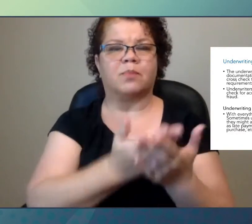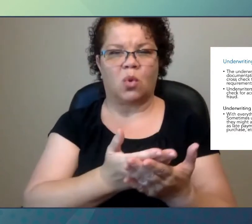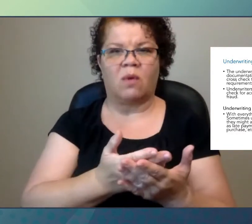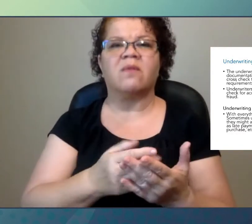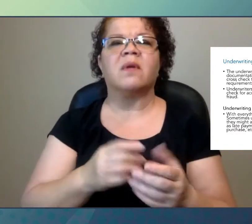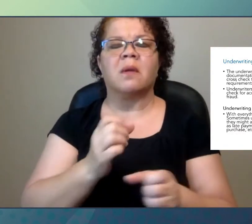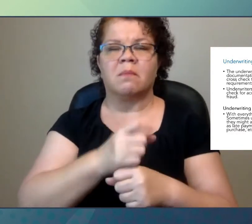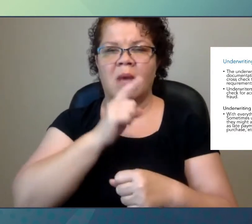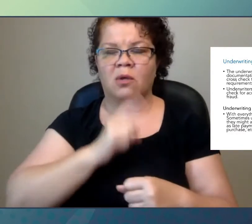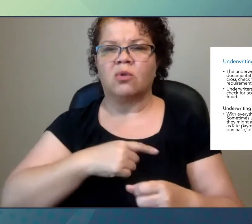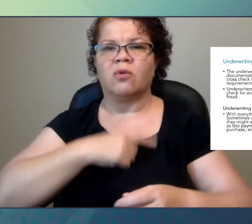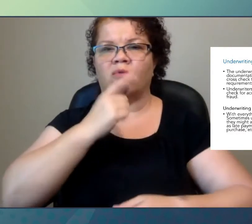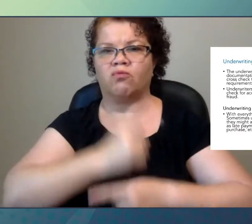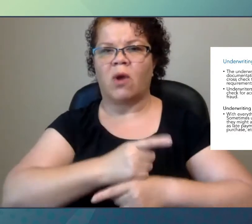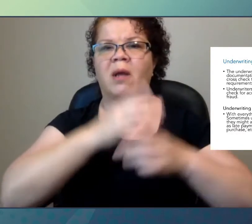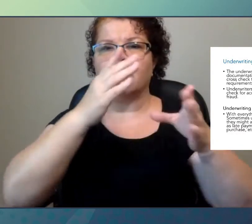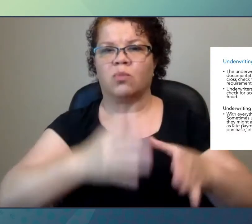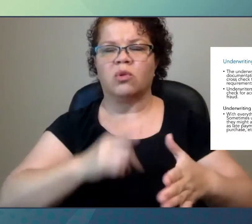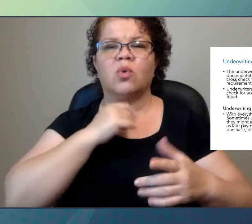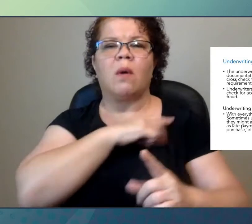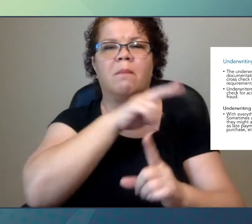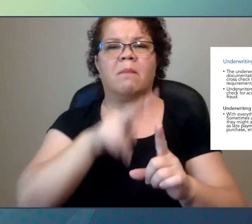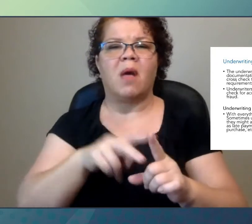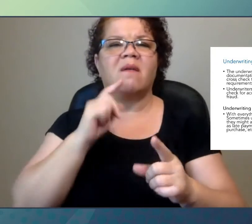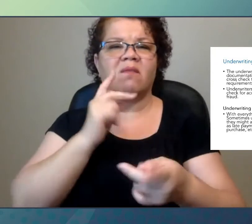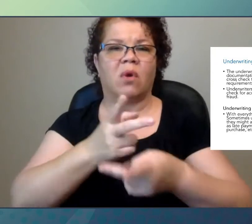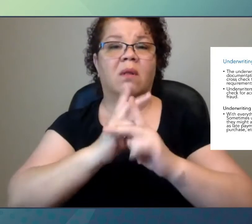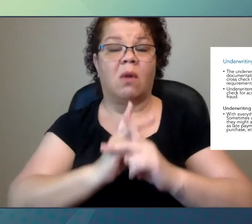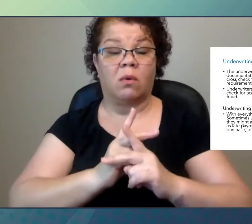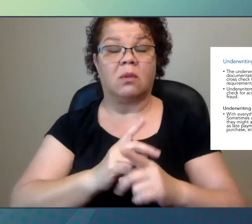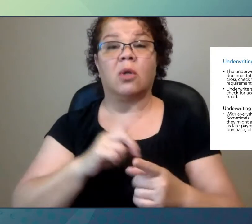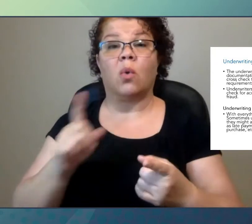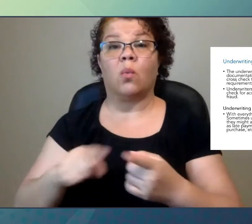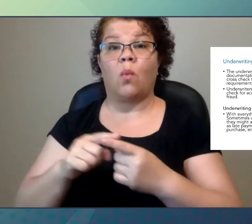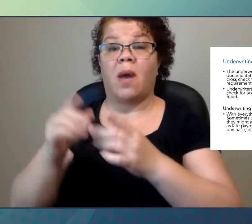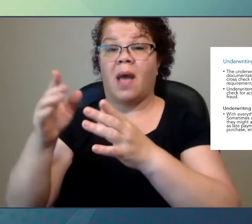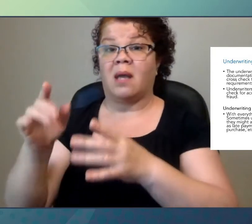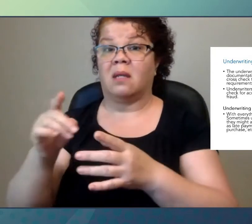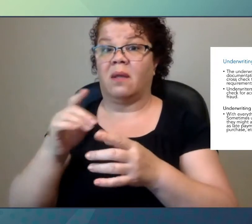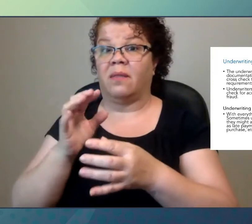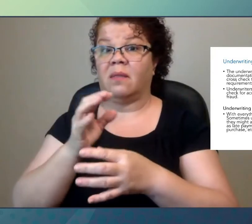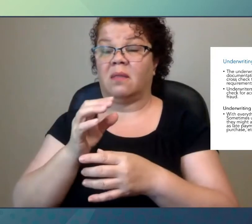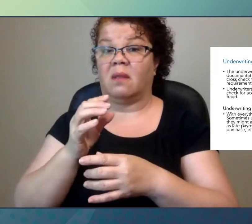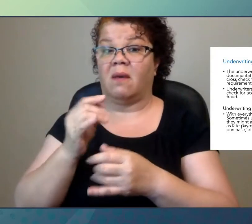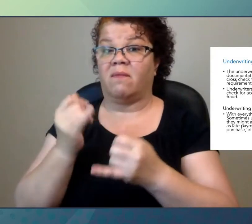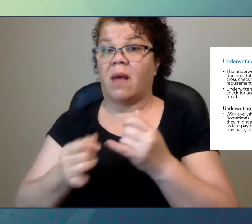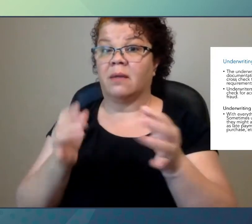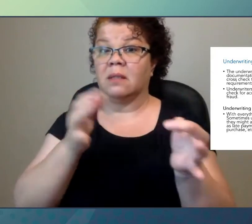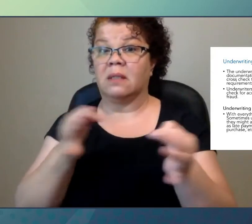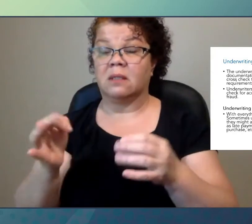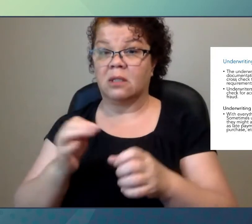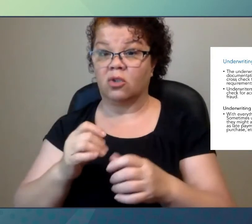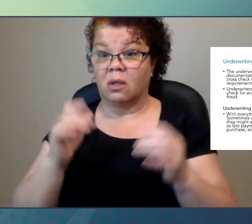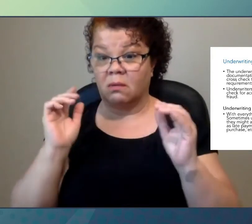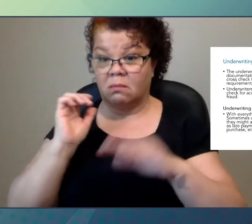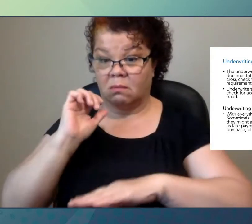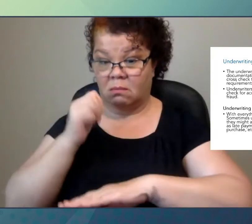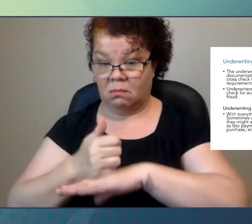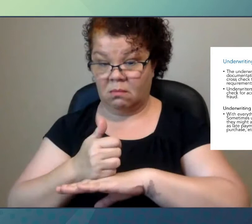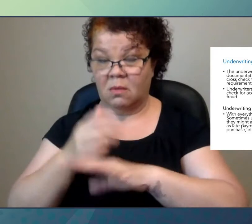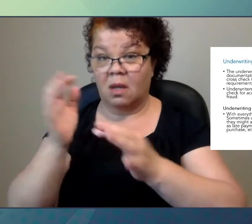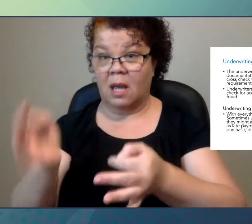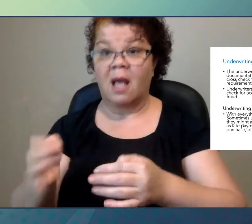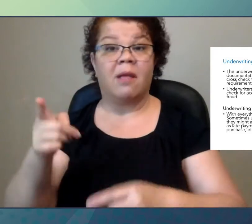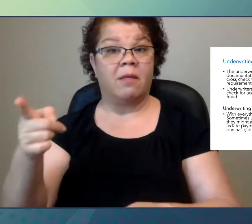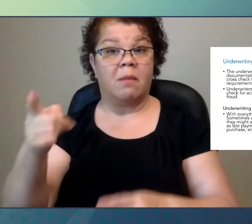the intended owner of the property. Once an underwriting decision is made, the underwriter either approves or declines